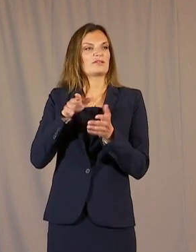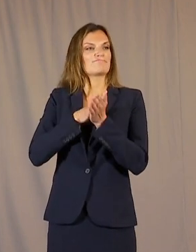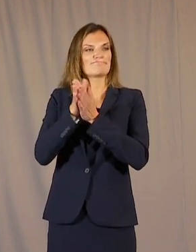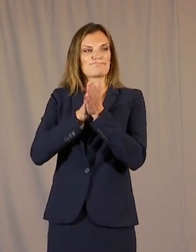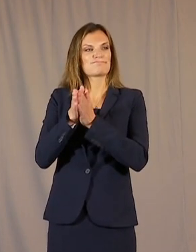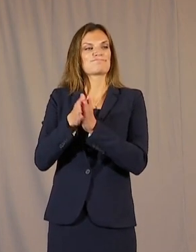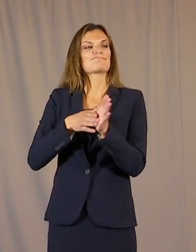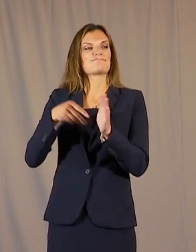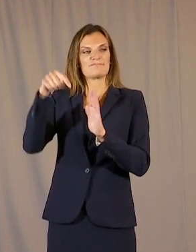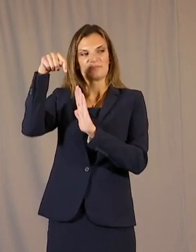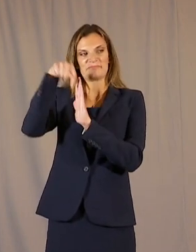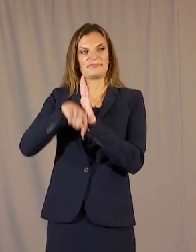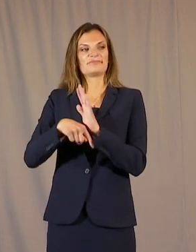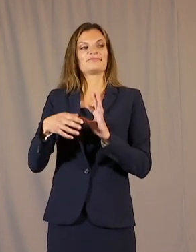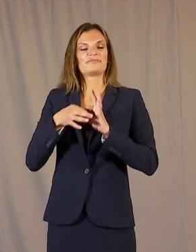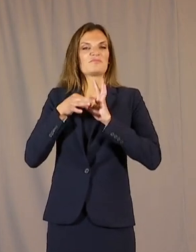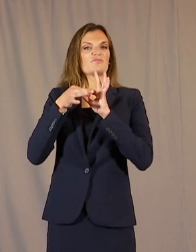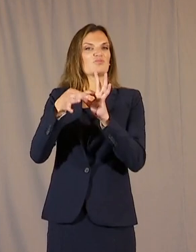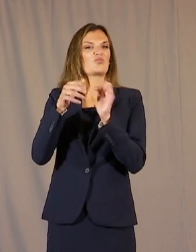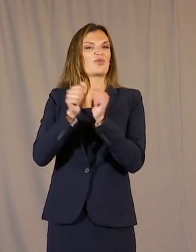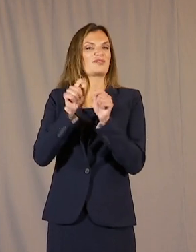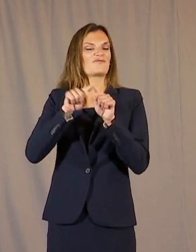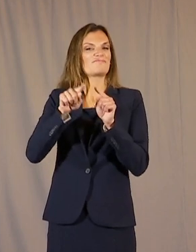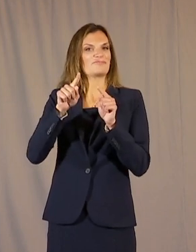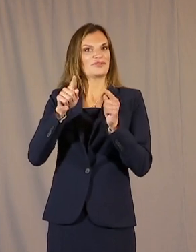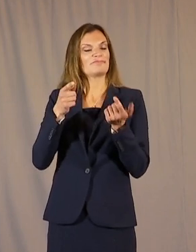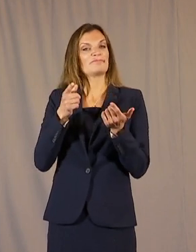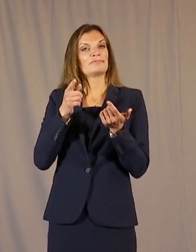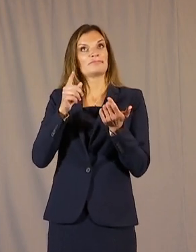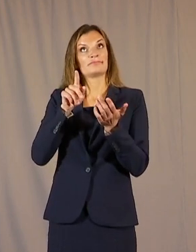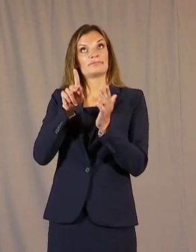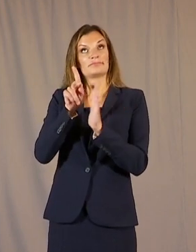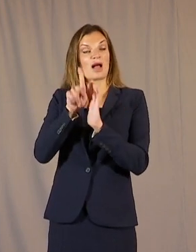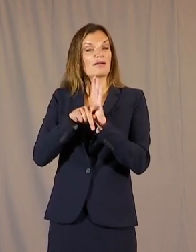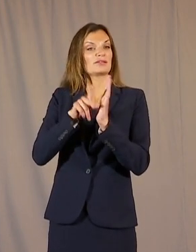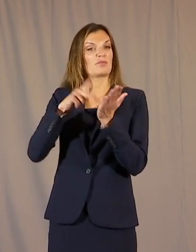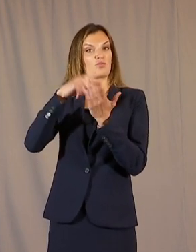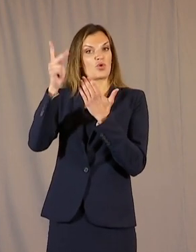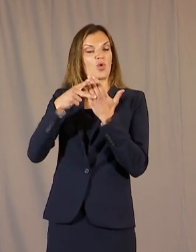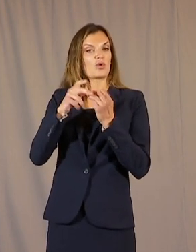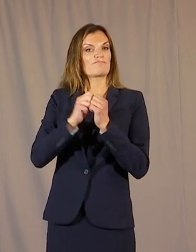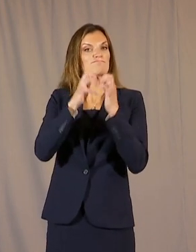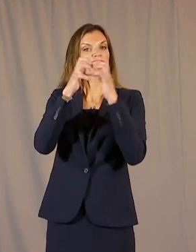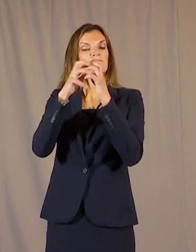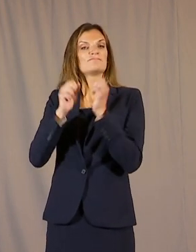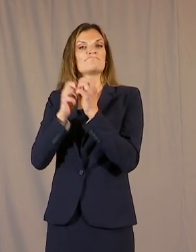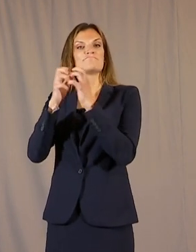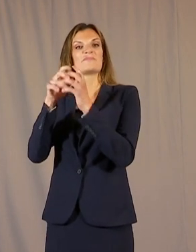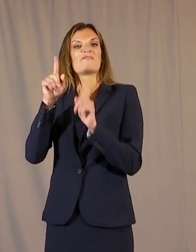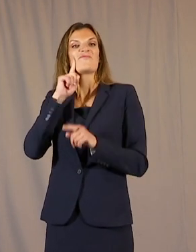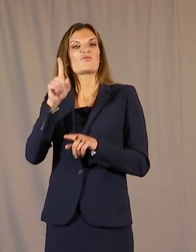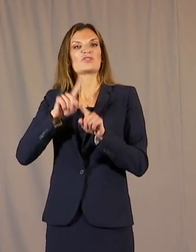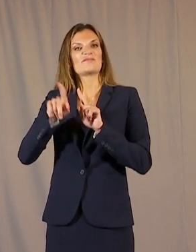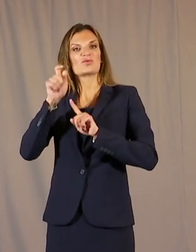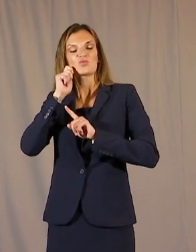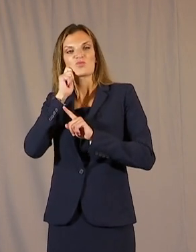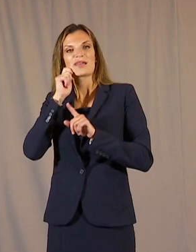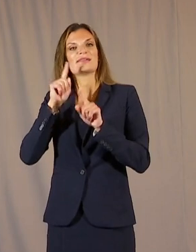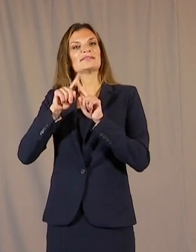is passionate about advancing policy programs and services to improve health outcomes for racial and ethnic residents in